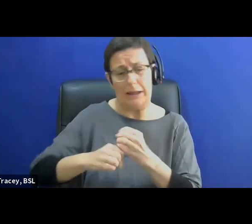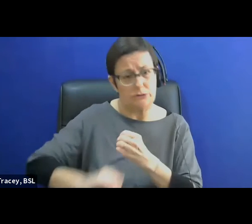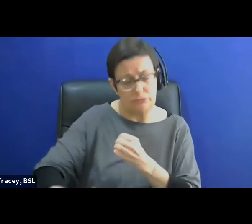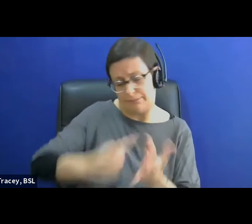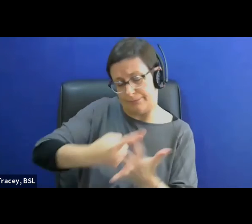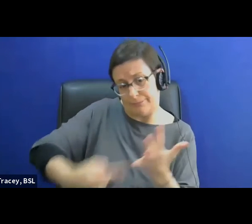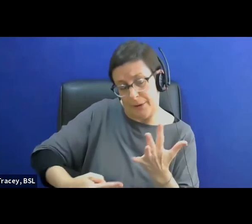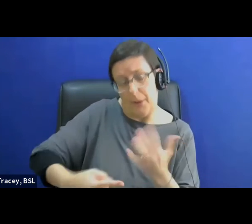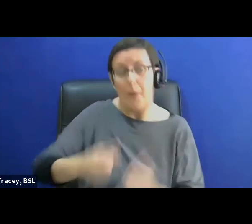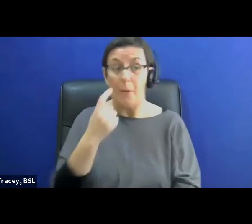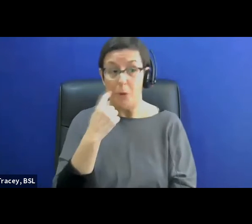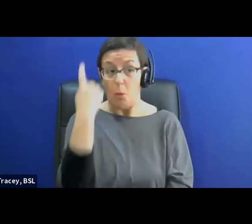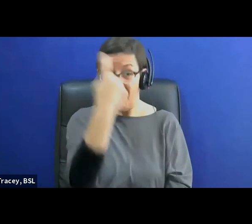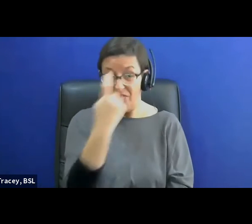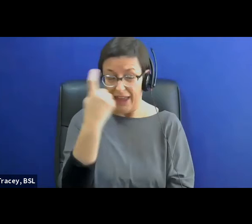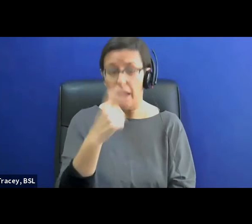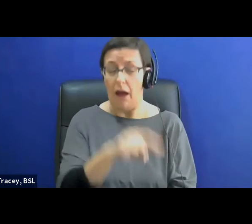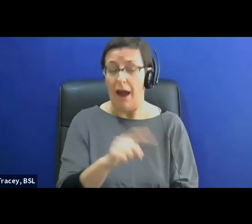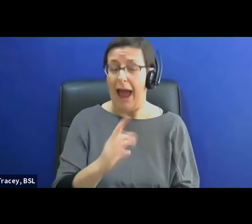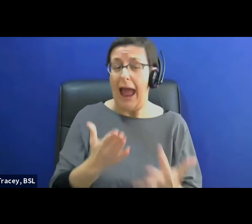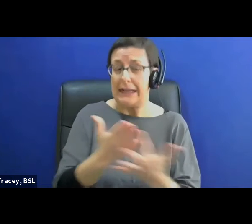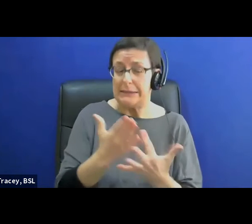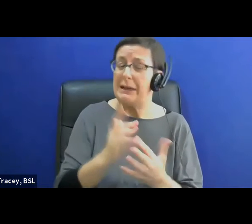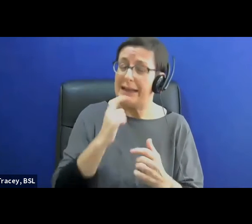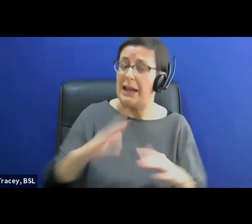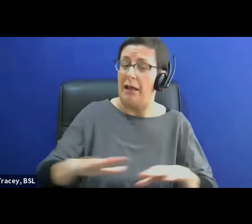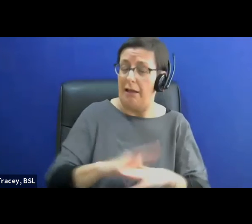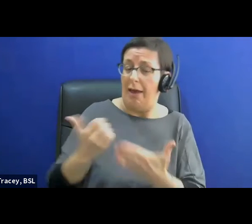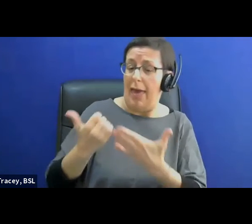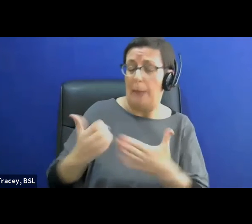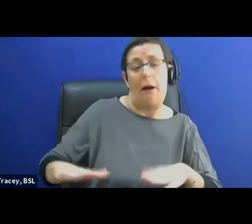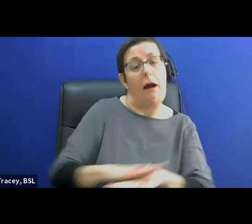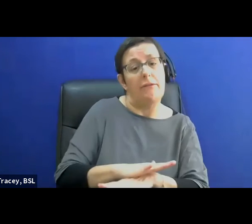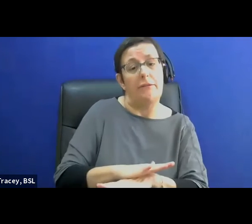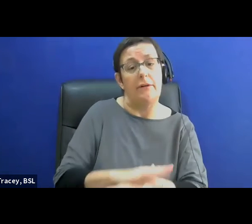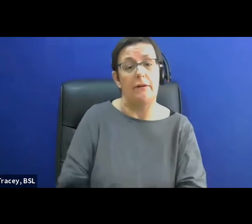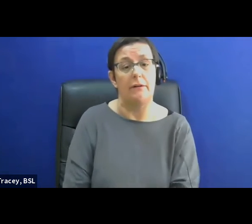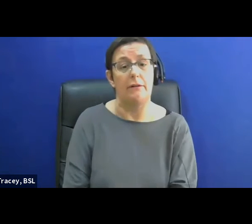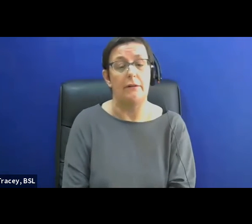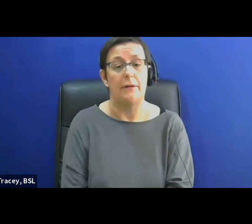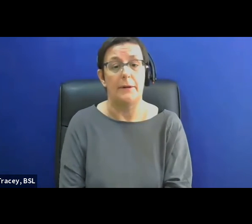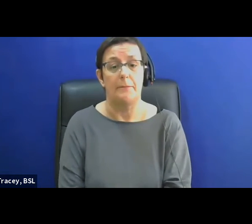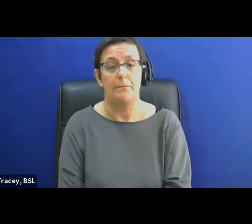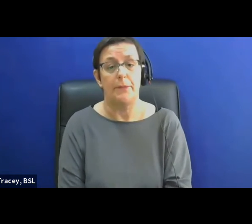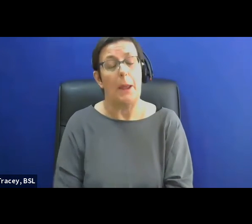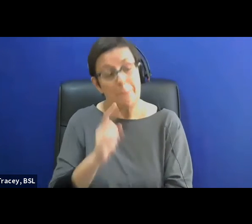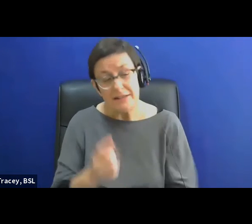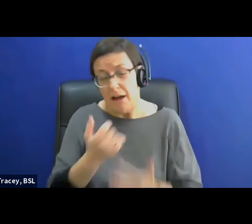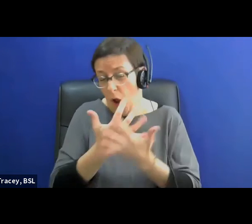design can help address that accessibility gap. But at the moment, current knowledge and initiatives focus a lot on